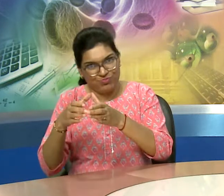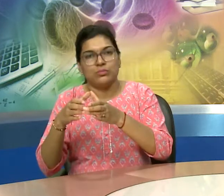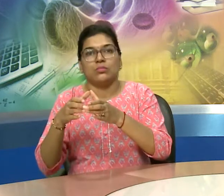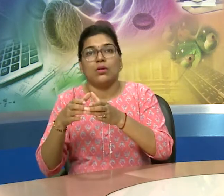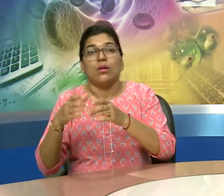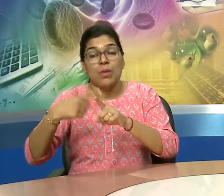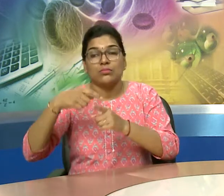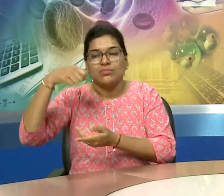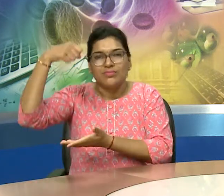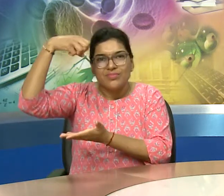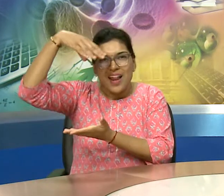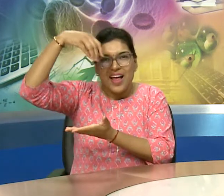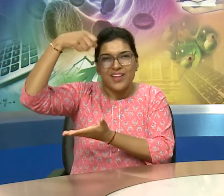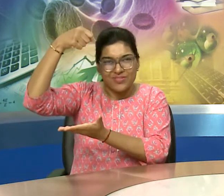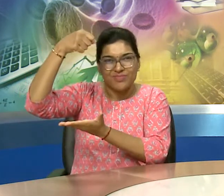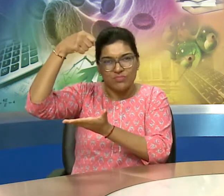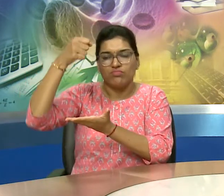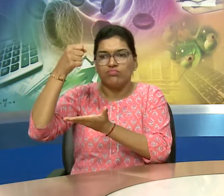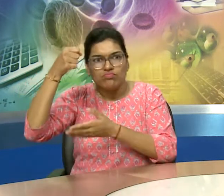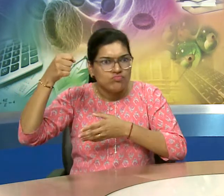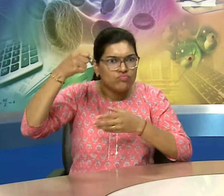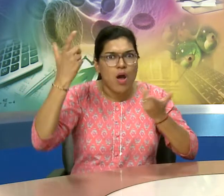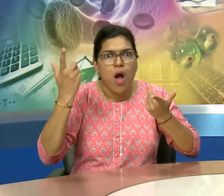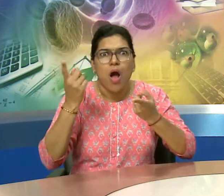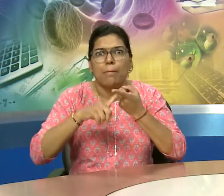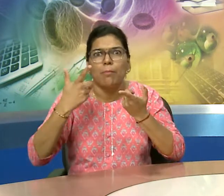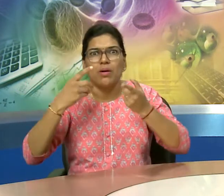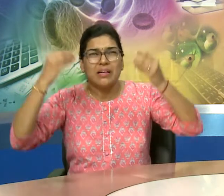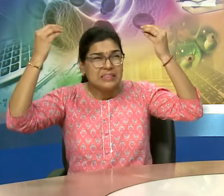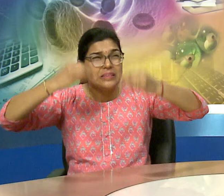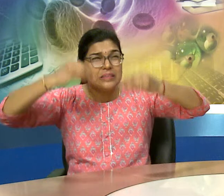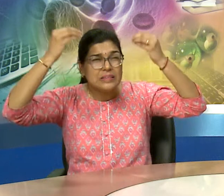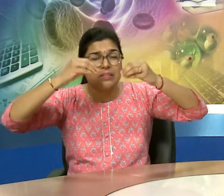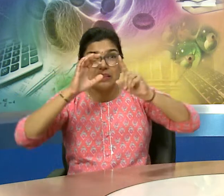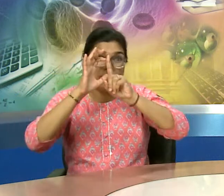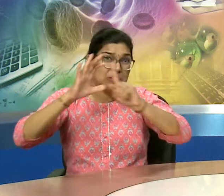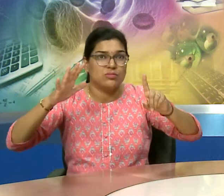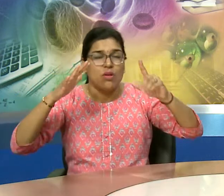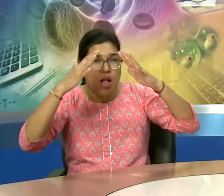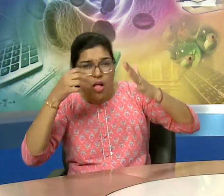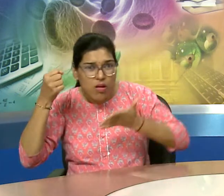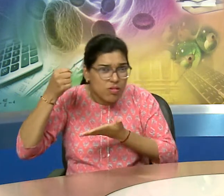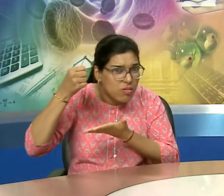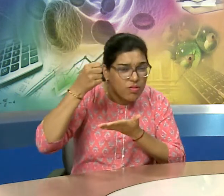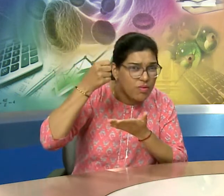night, so they all came with candles and lanterns so that they can